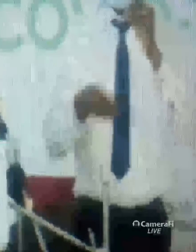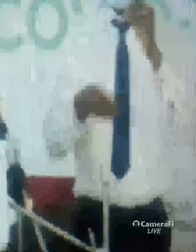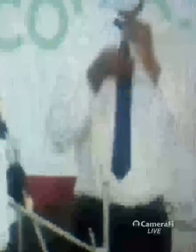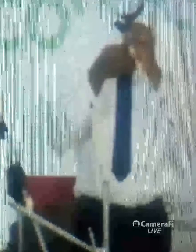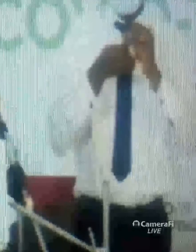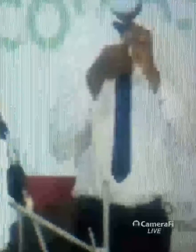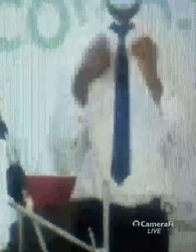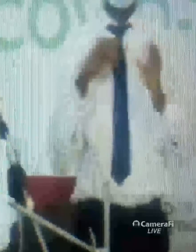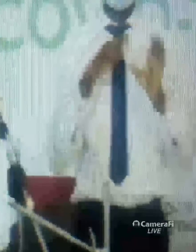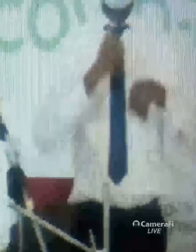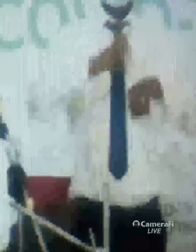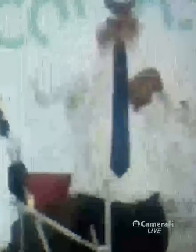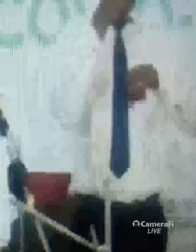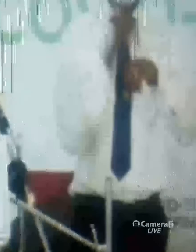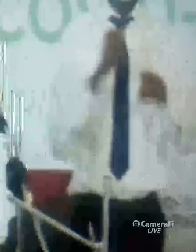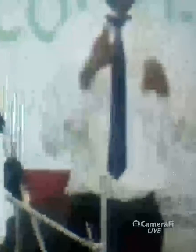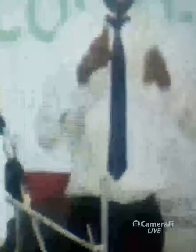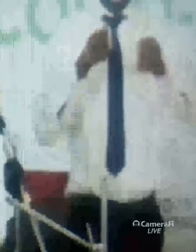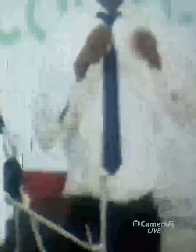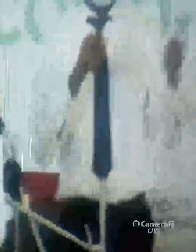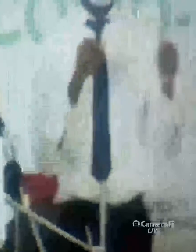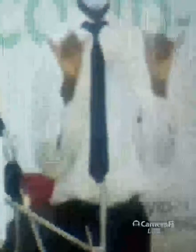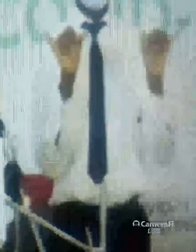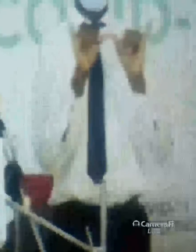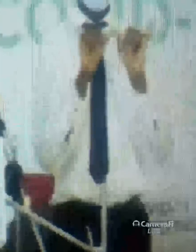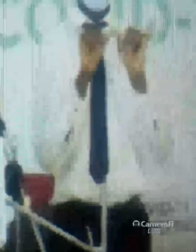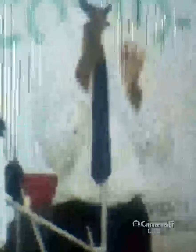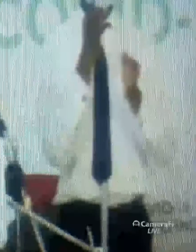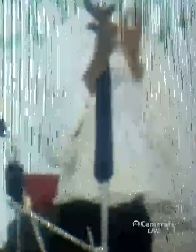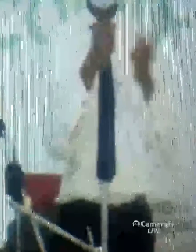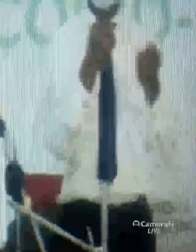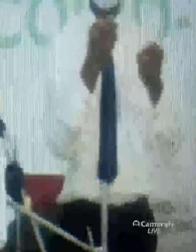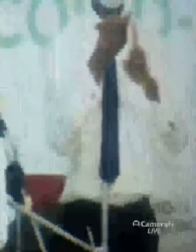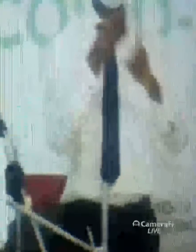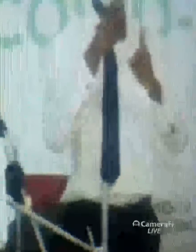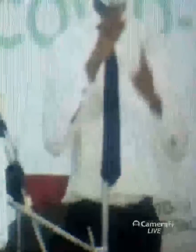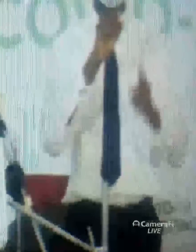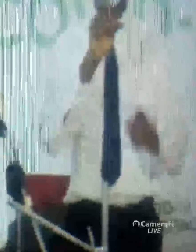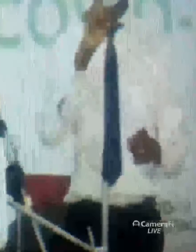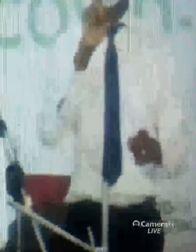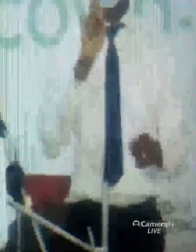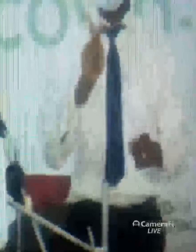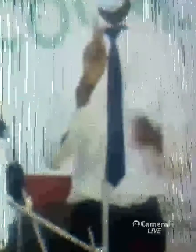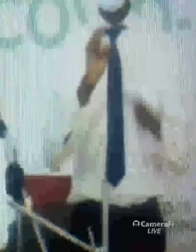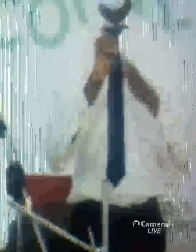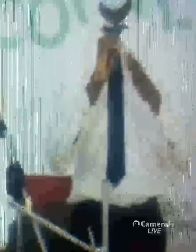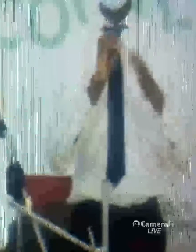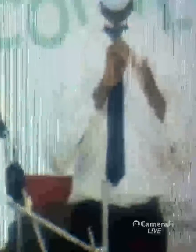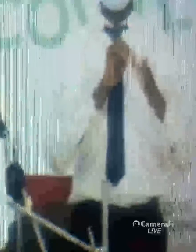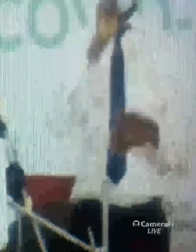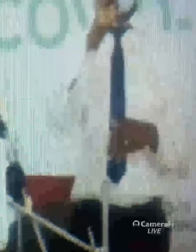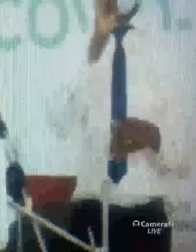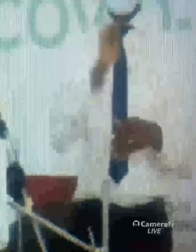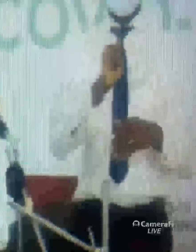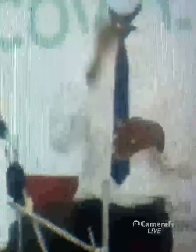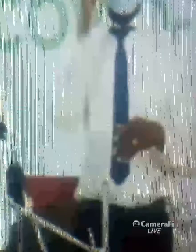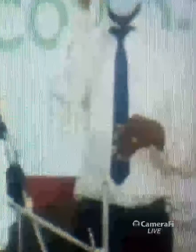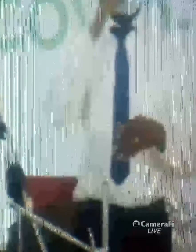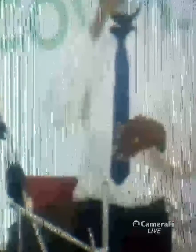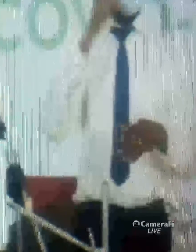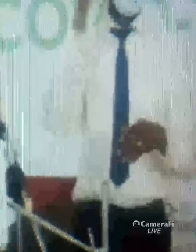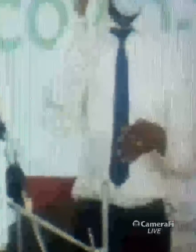additional stringent measures. So one, if you're coming from UK and South Africa, you have to use the portal, you have to